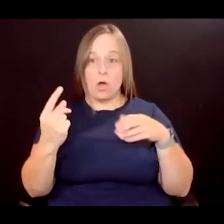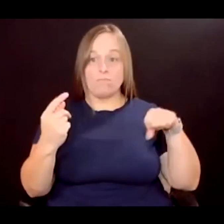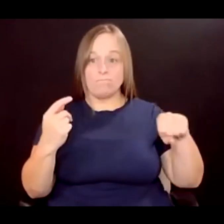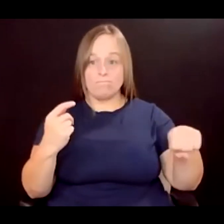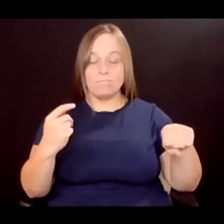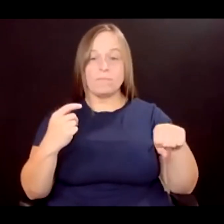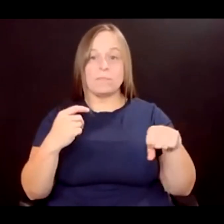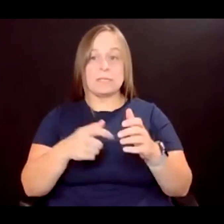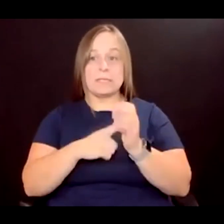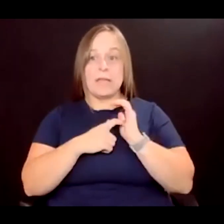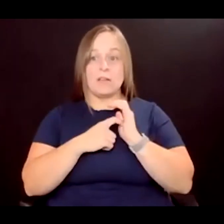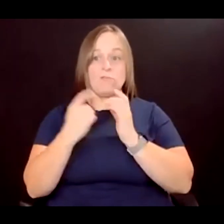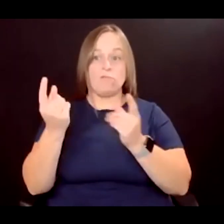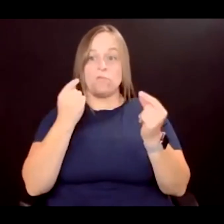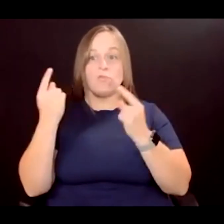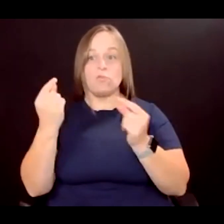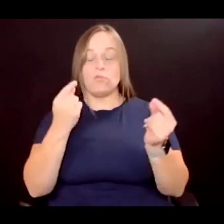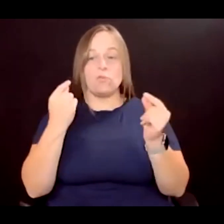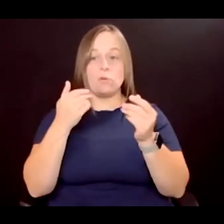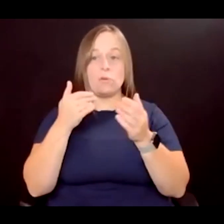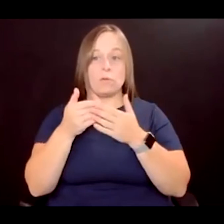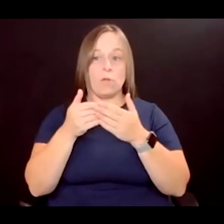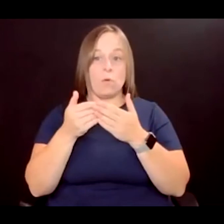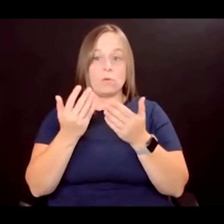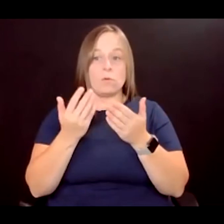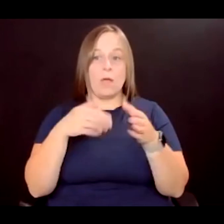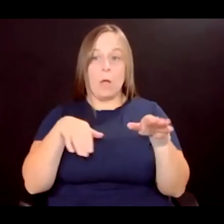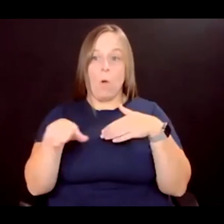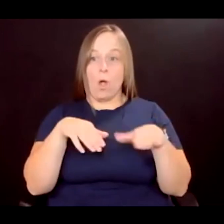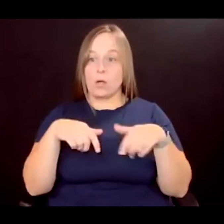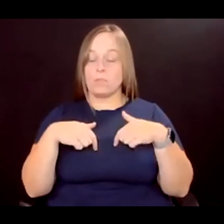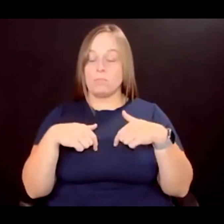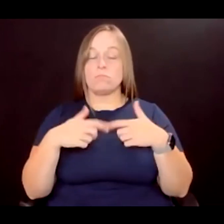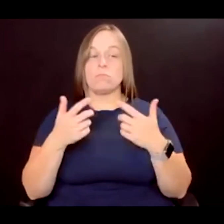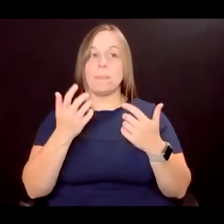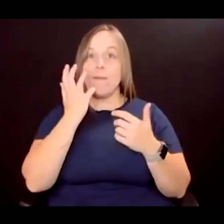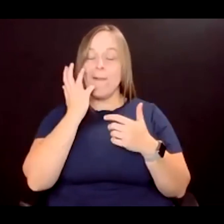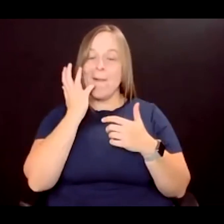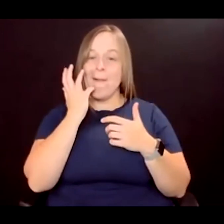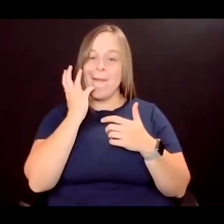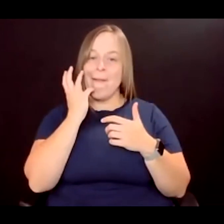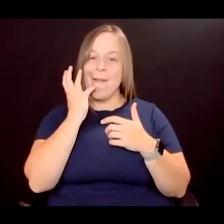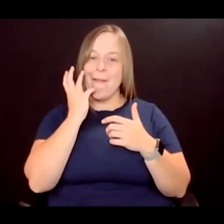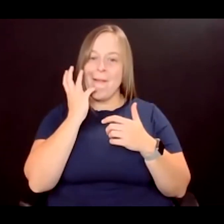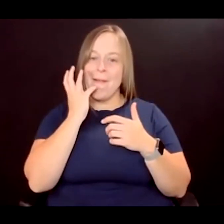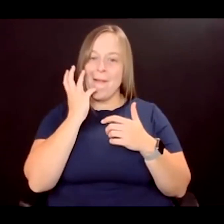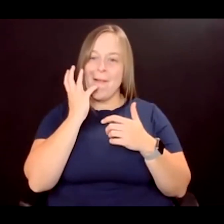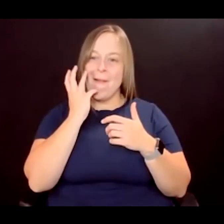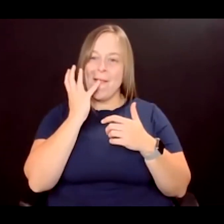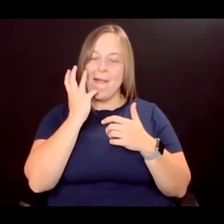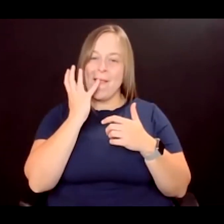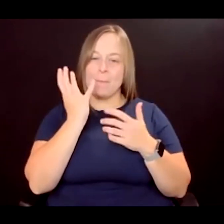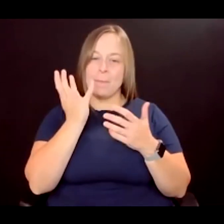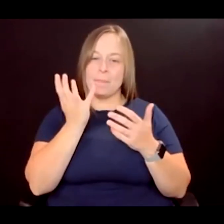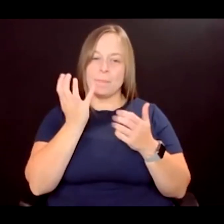my name on it. And I am sitting here surrounded by a pile of books because I love to